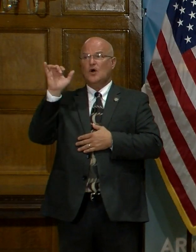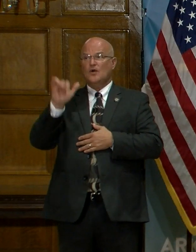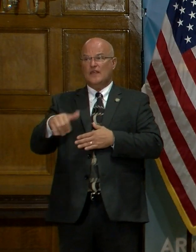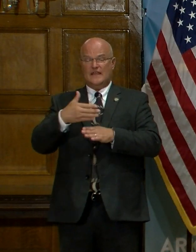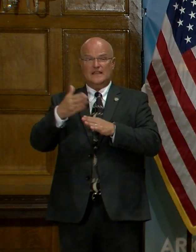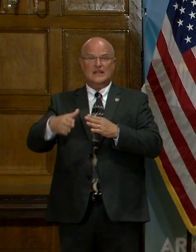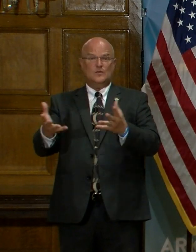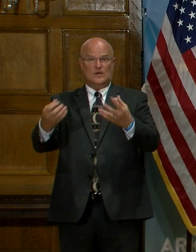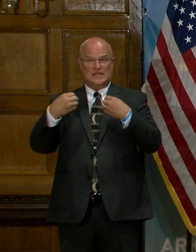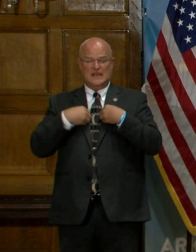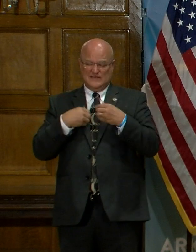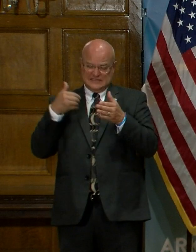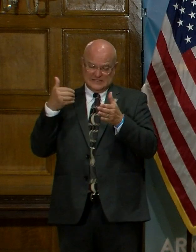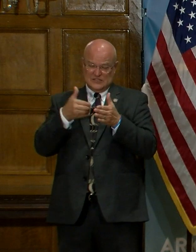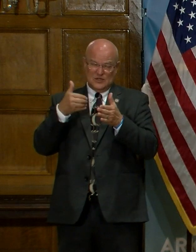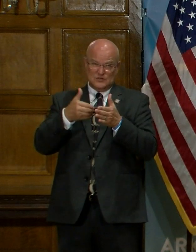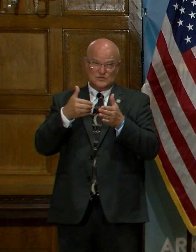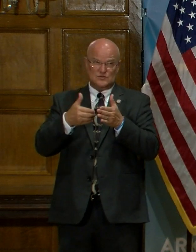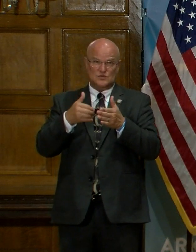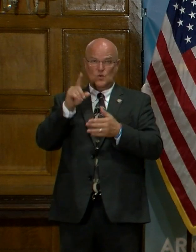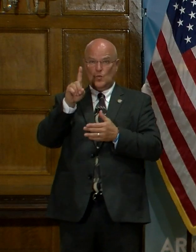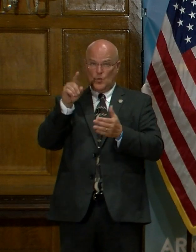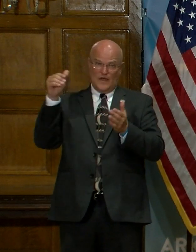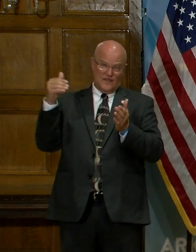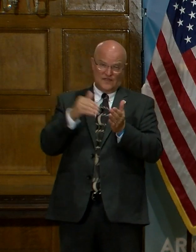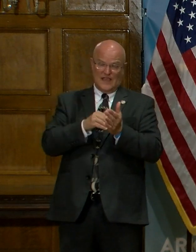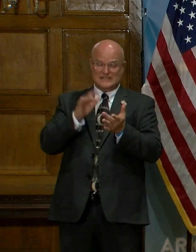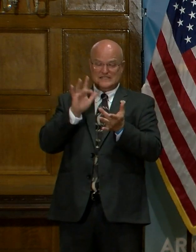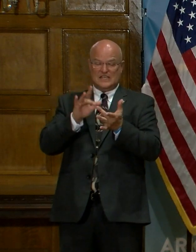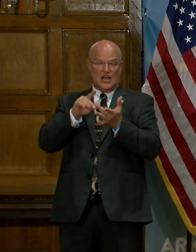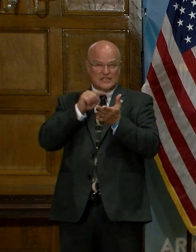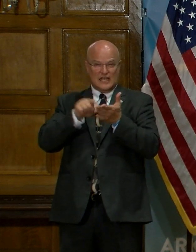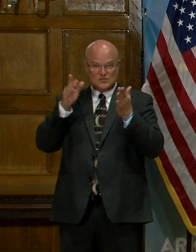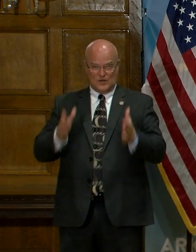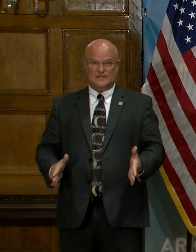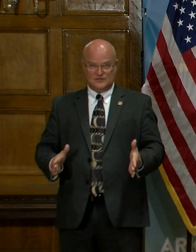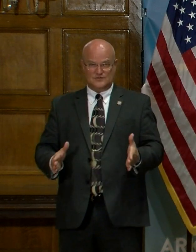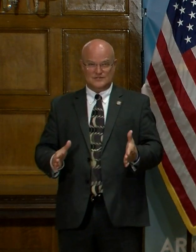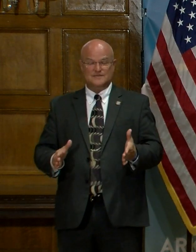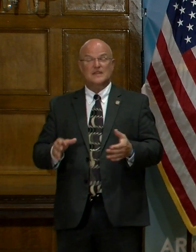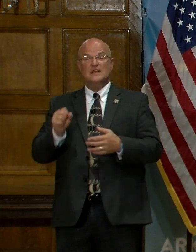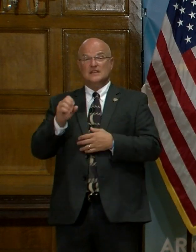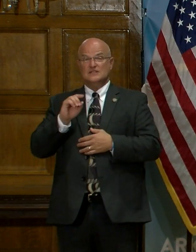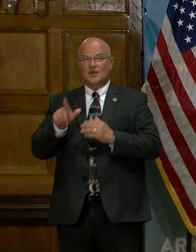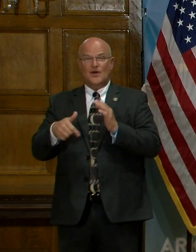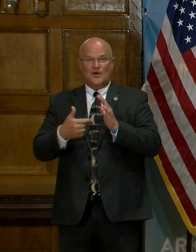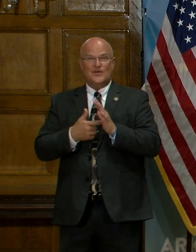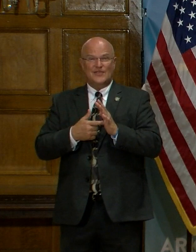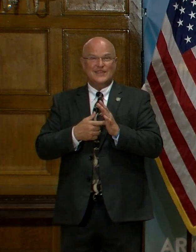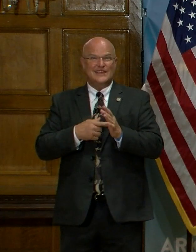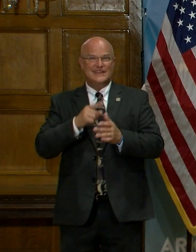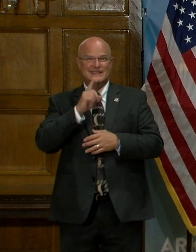in the end will give us close to 1,000 contact tracers. So this is